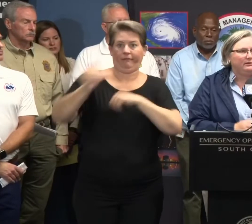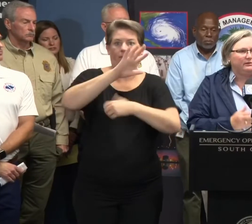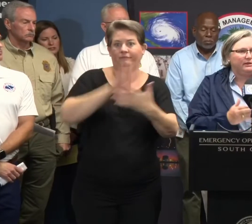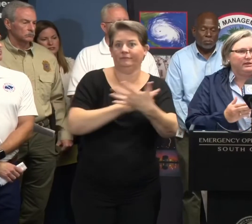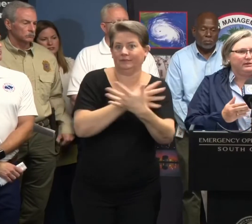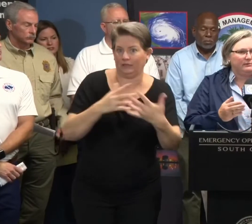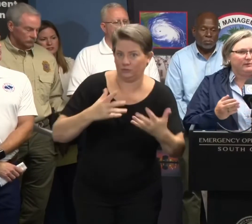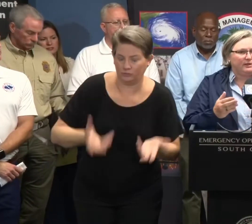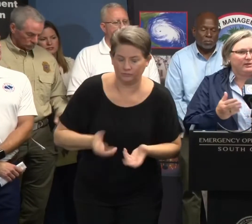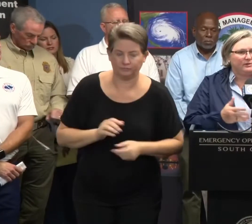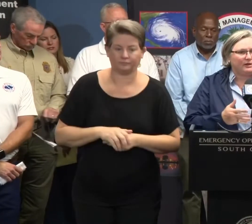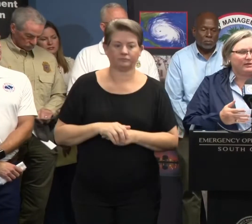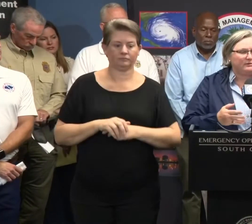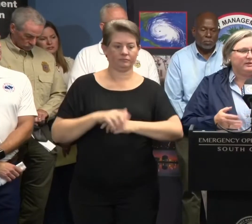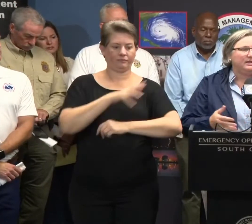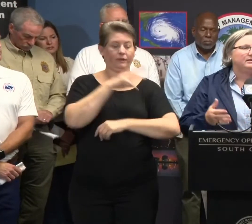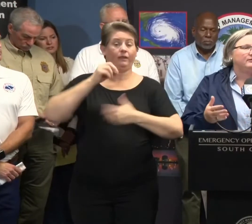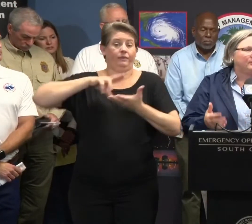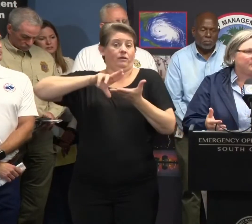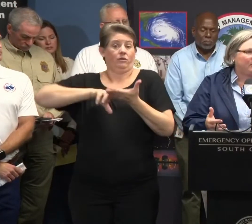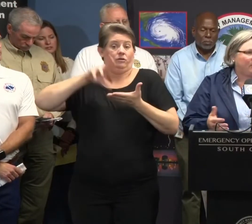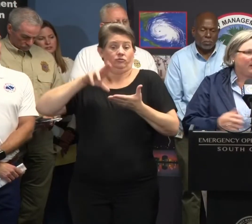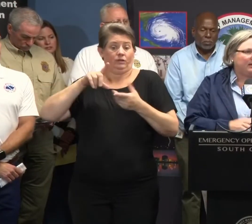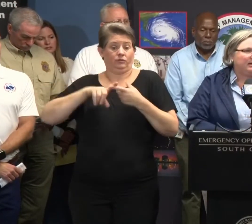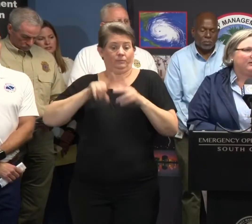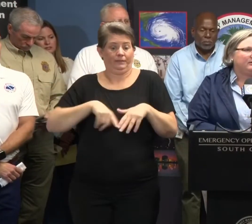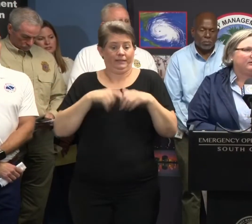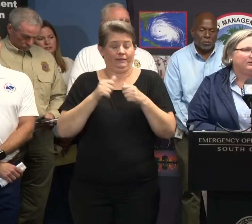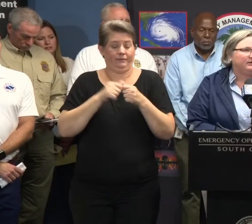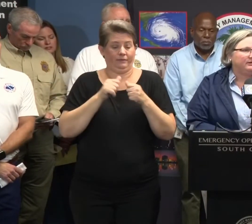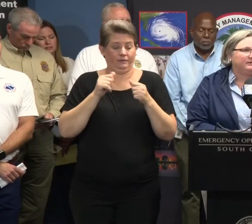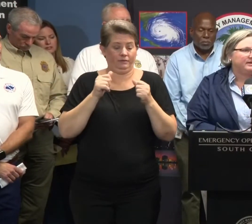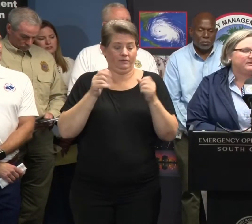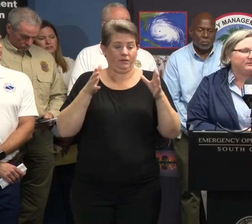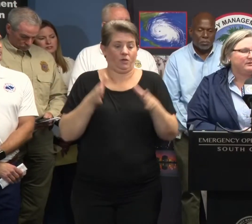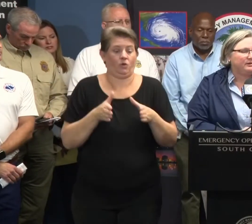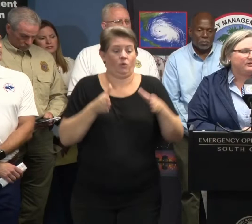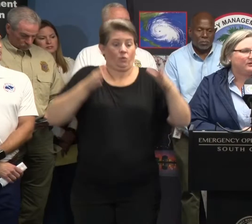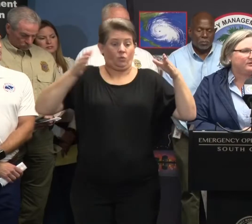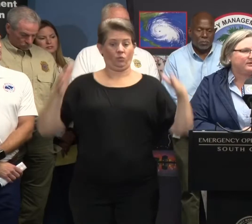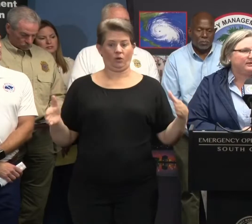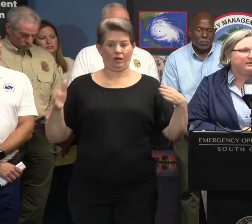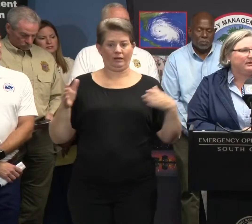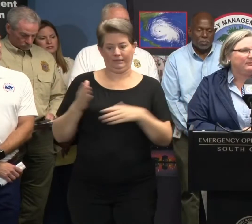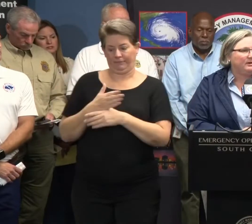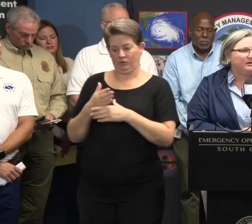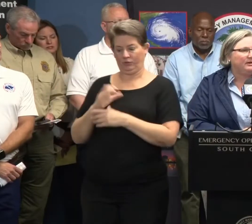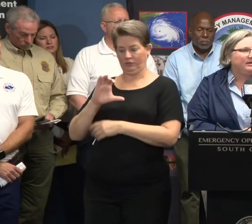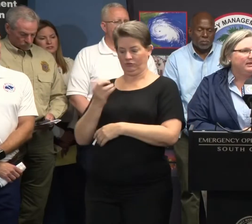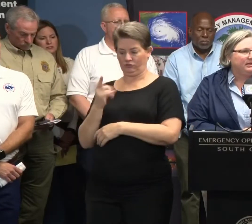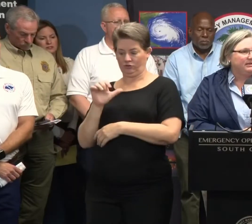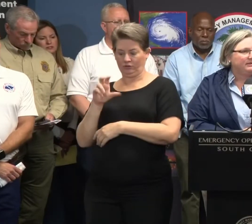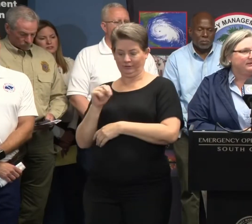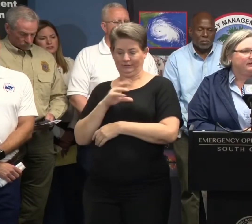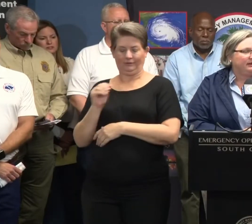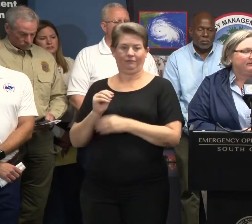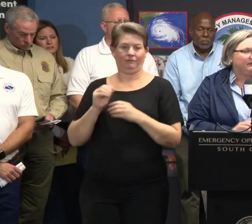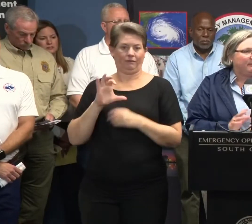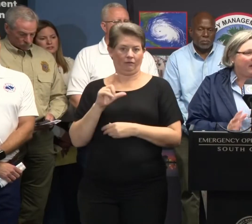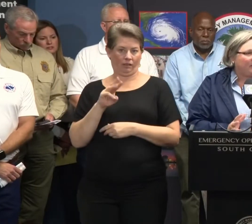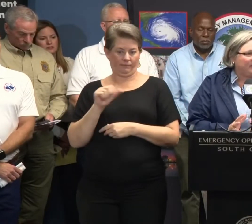and the contract to begin the first part of widening on the section between Charleston and Columbia